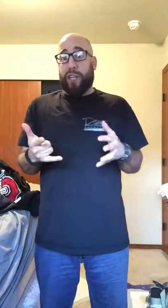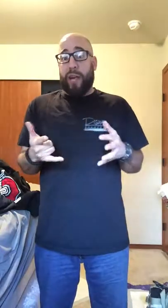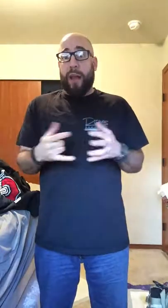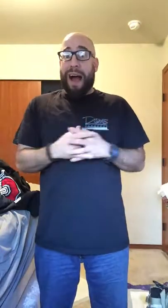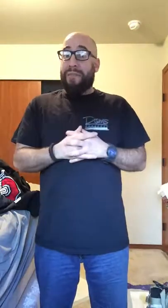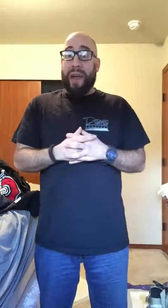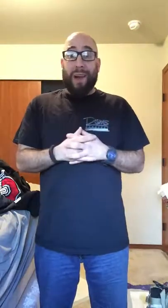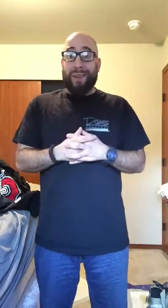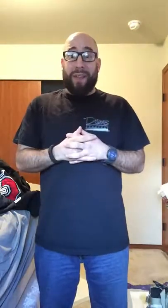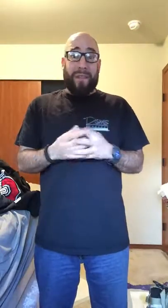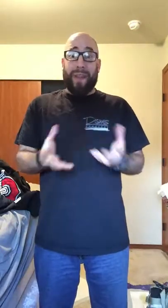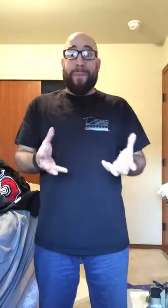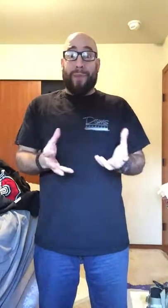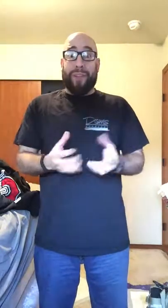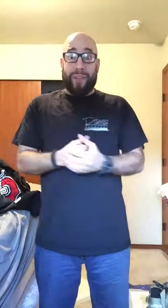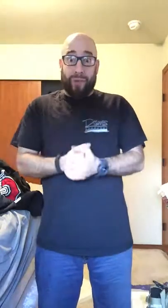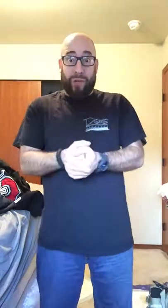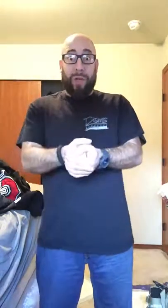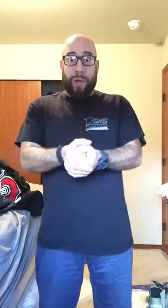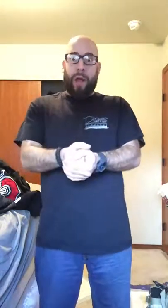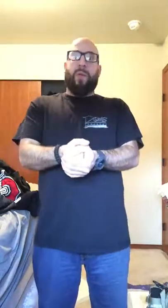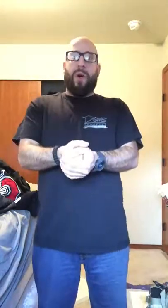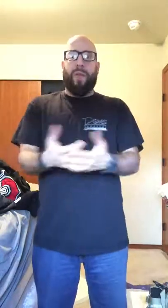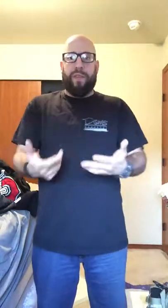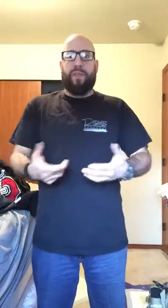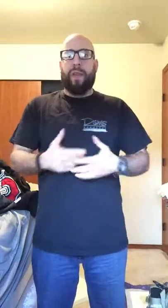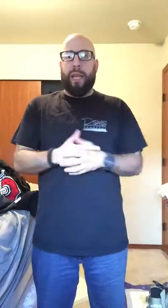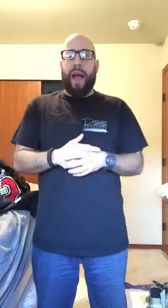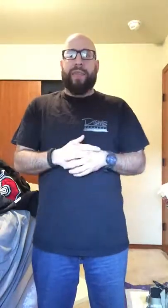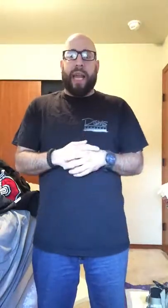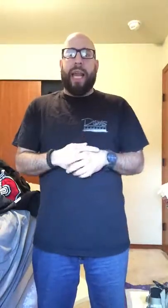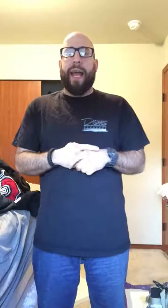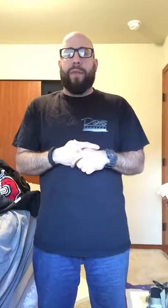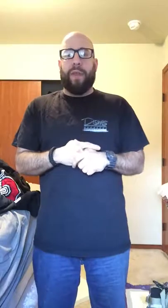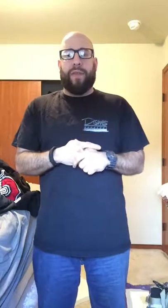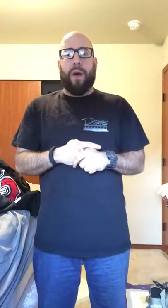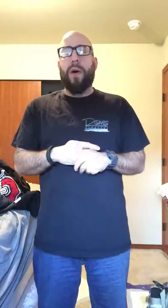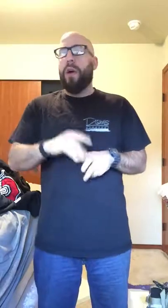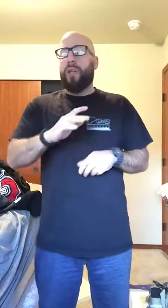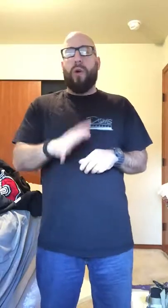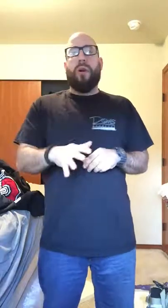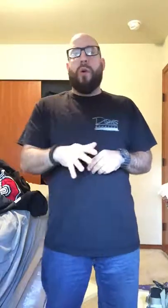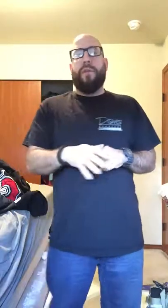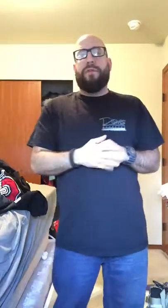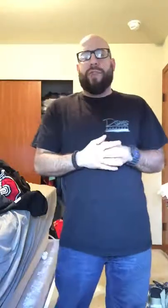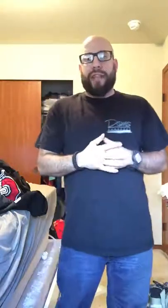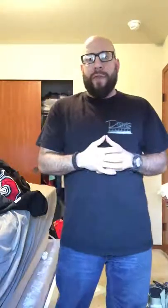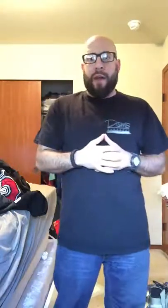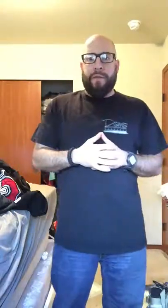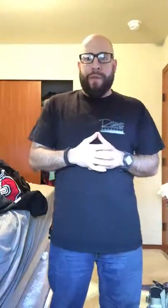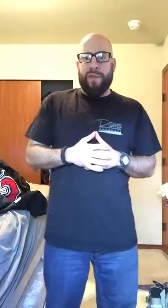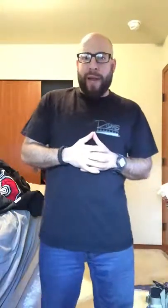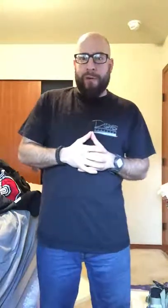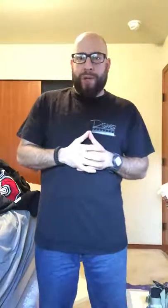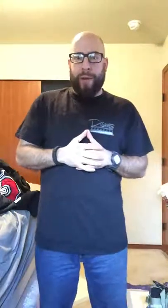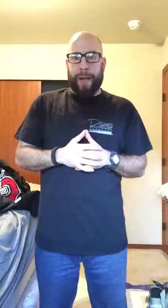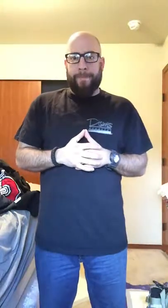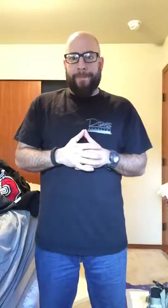shit. I've had guns that feel like bricks, and you shoot them, and you're like, whoa, this is really nice. I can handle this. So don't go off of just how the gun feels without shooting it,